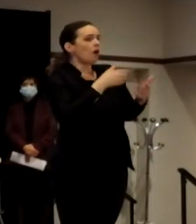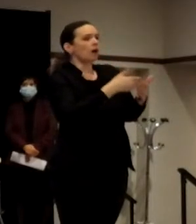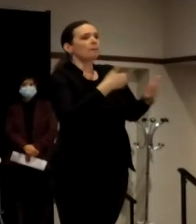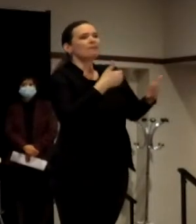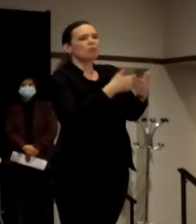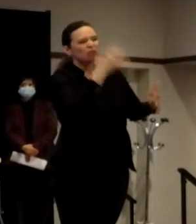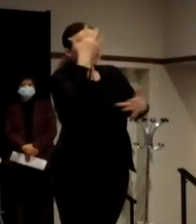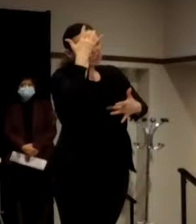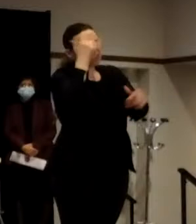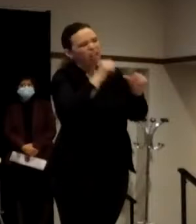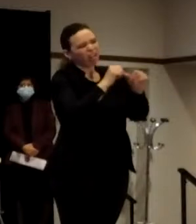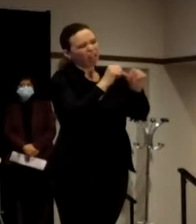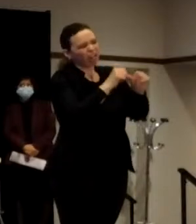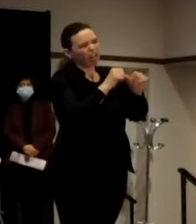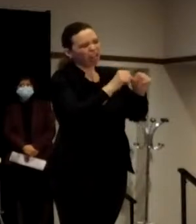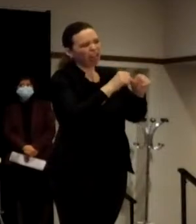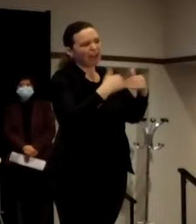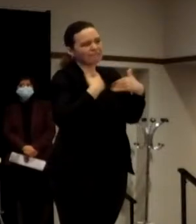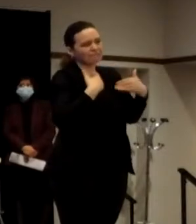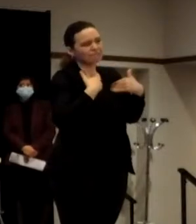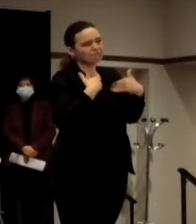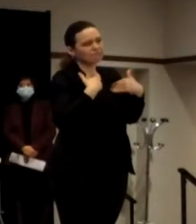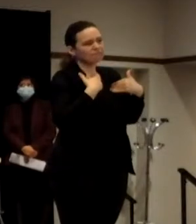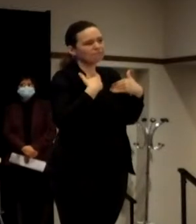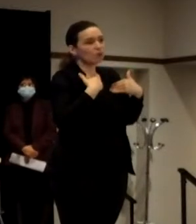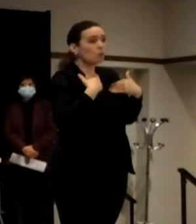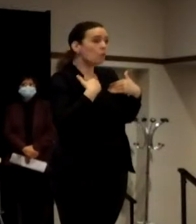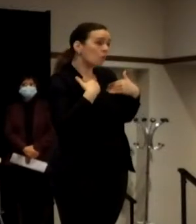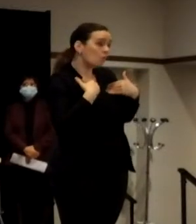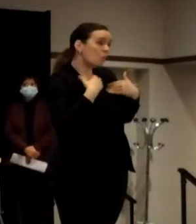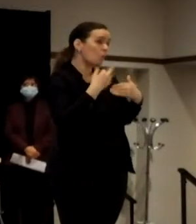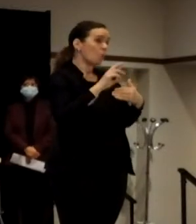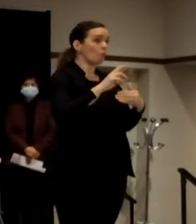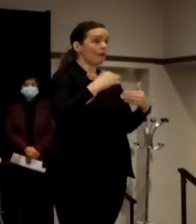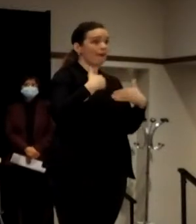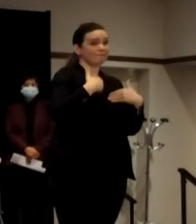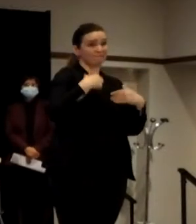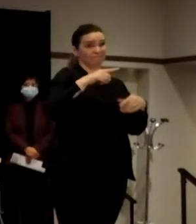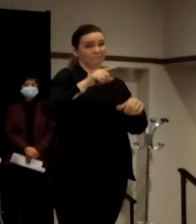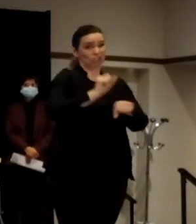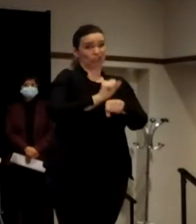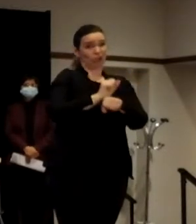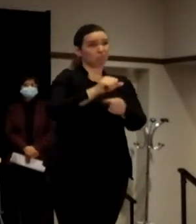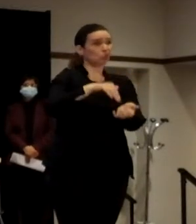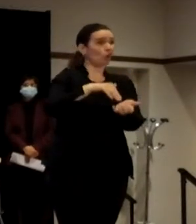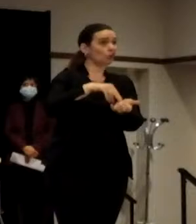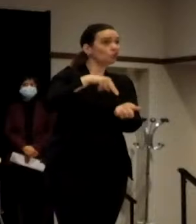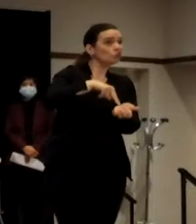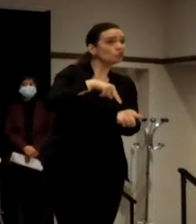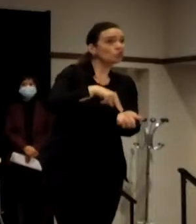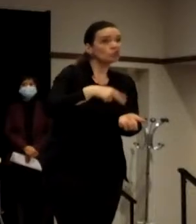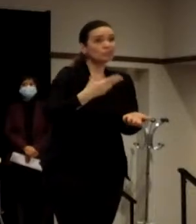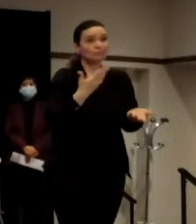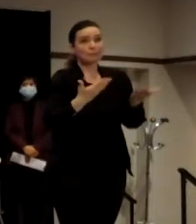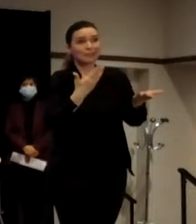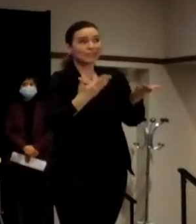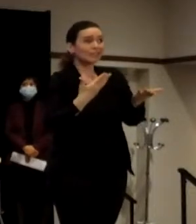at a restaurant as a part-time job, get a vaccine. If you have a student that has a comorbidity, get a vaccine.